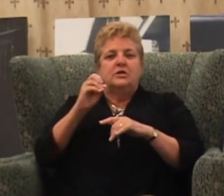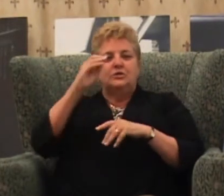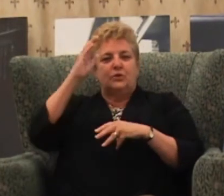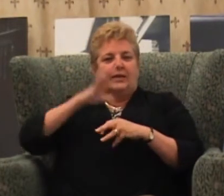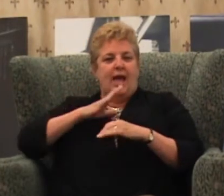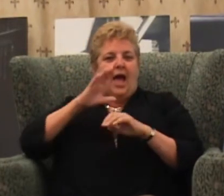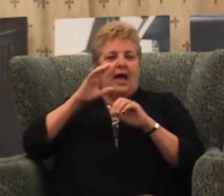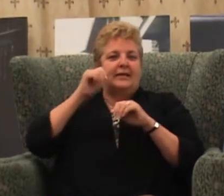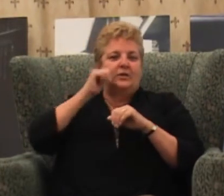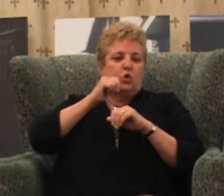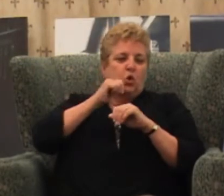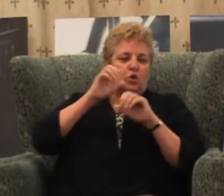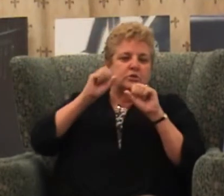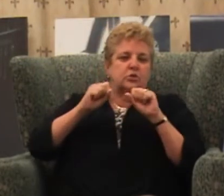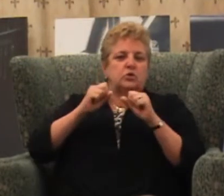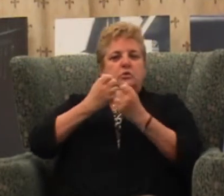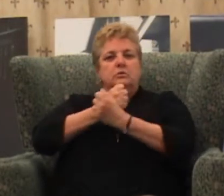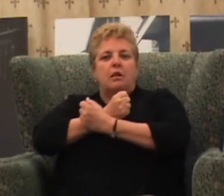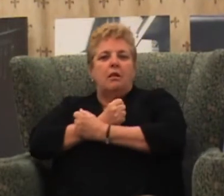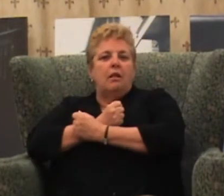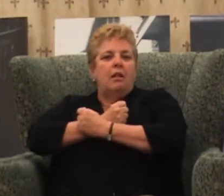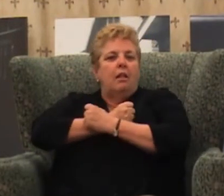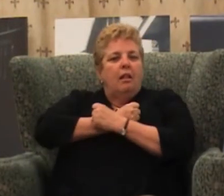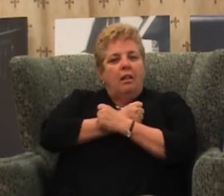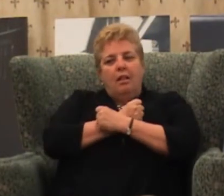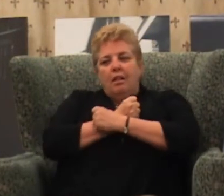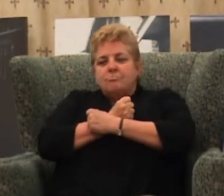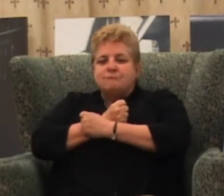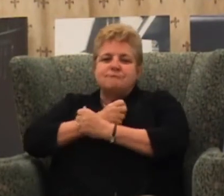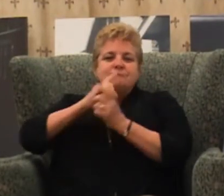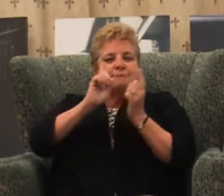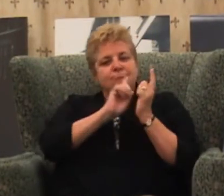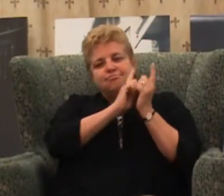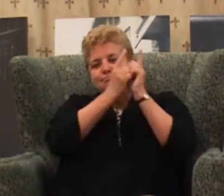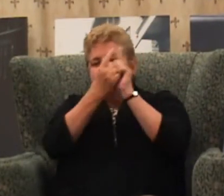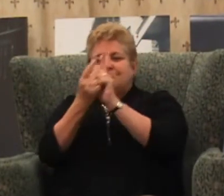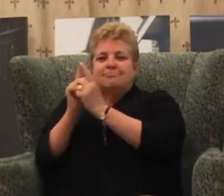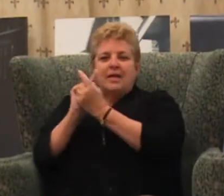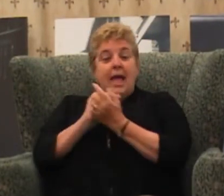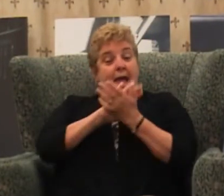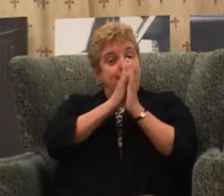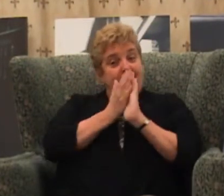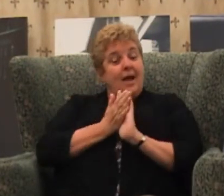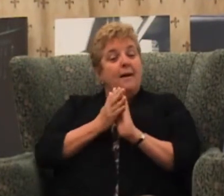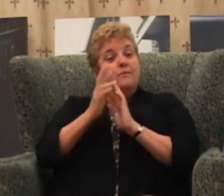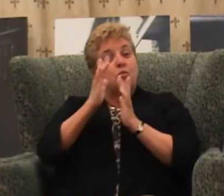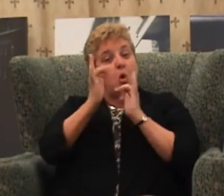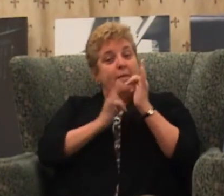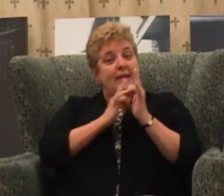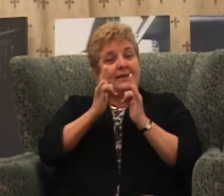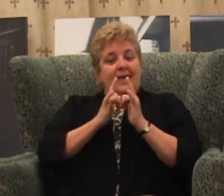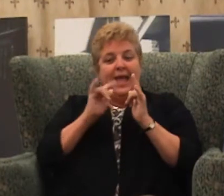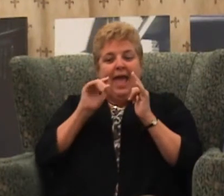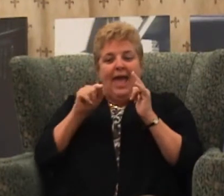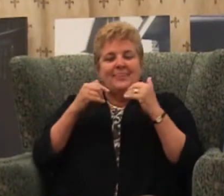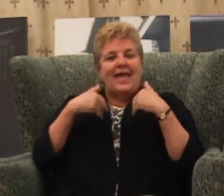dance. We called it slow dragging at the time, and they could really get romantic. And they had a group at the time called the Dells